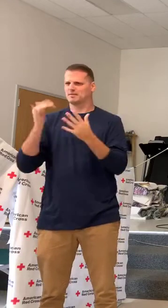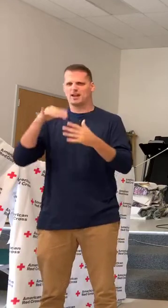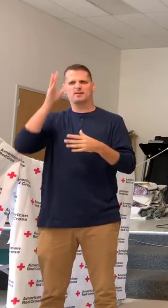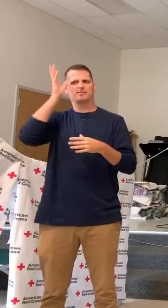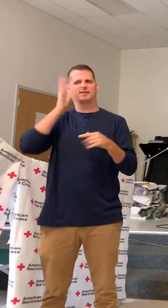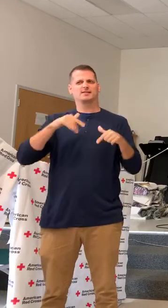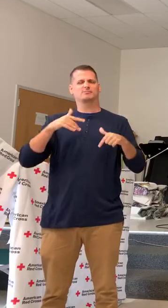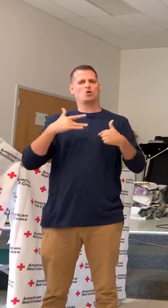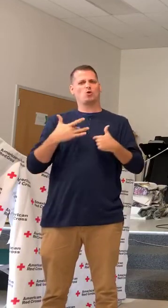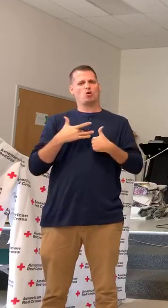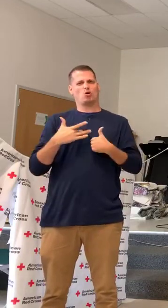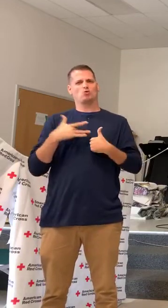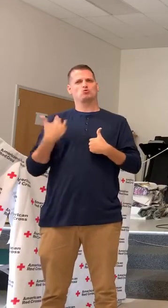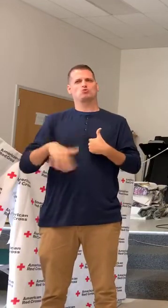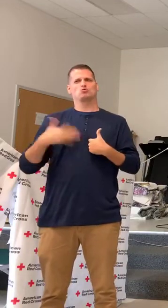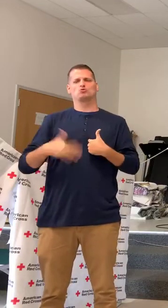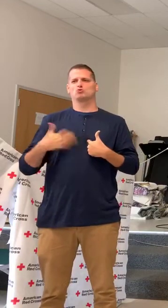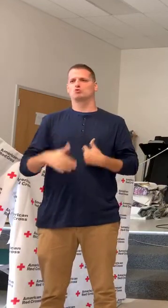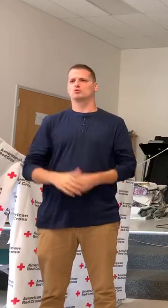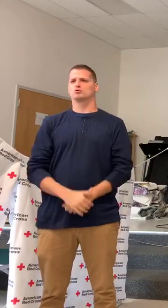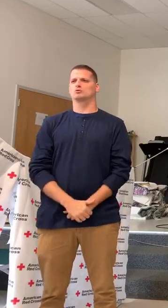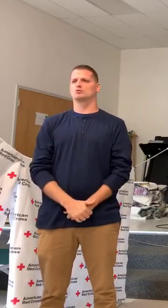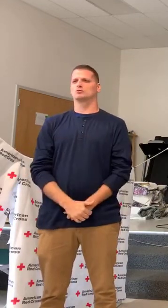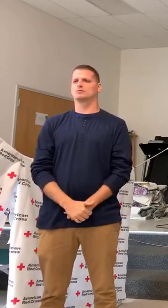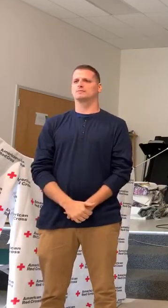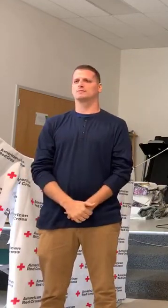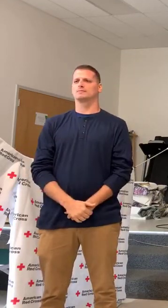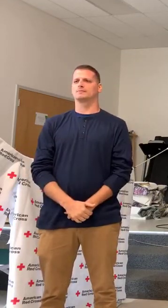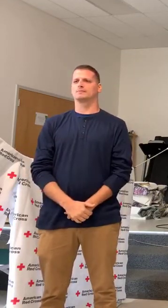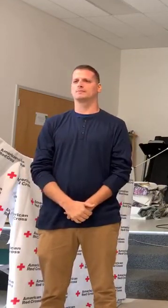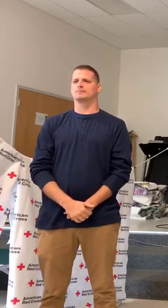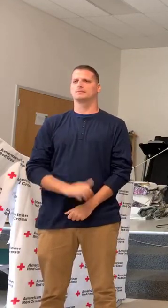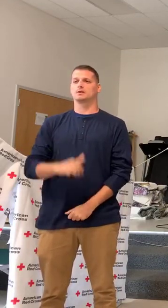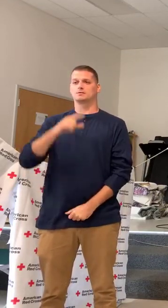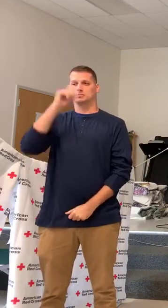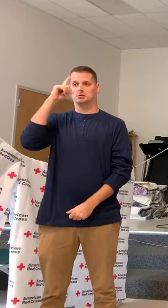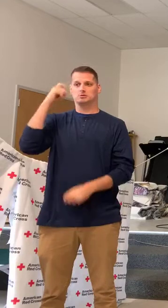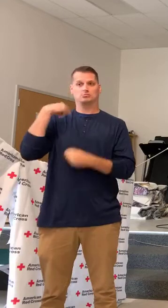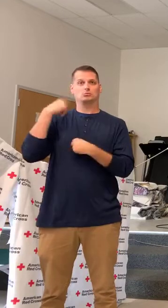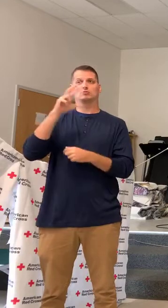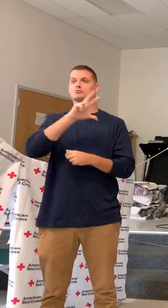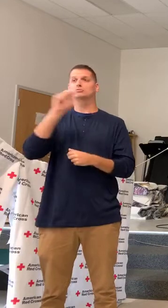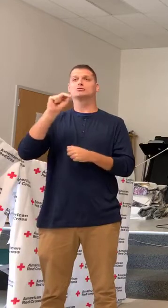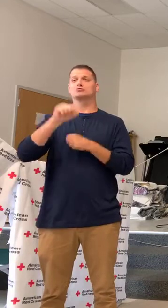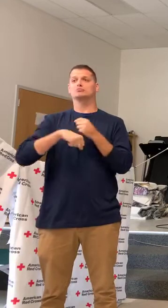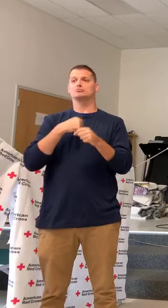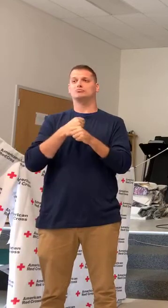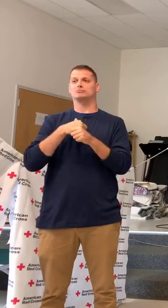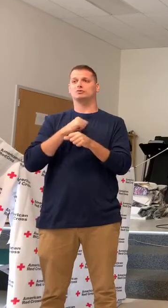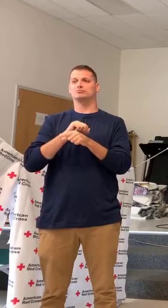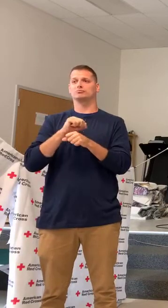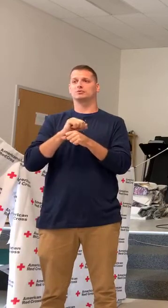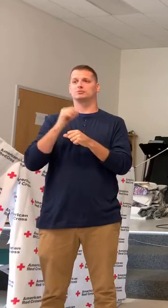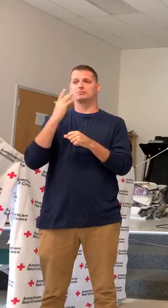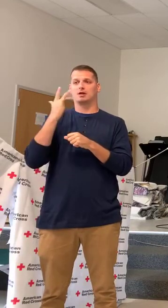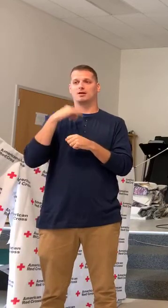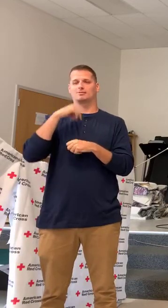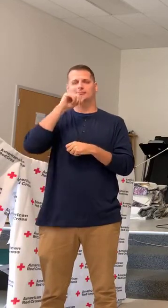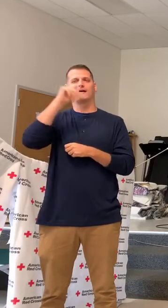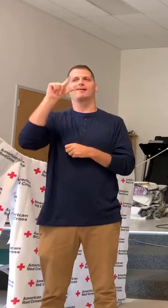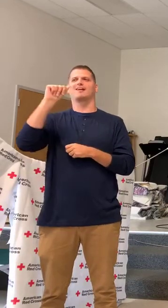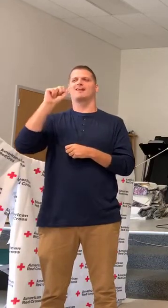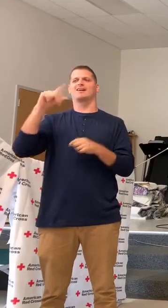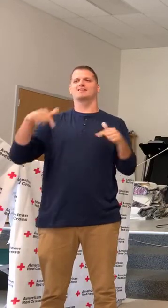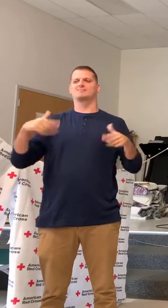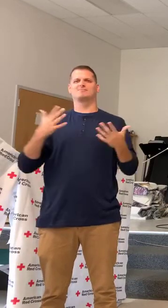that. And I've done this every summer for 30 years. Every time I see that, it just kind of makes me, this is why I do it. This is why I like to do it. And this is,